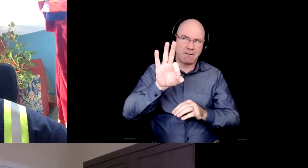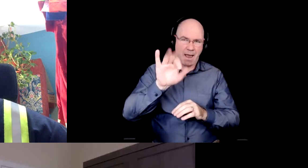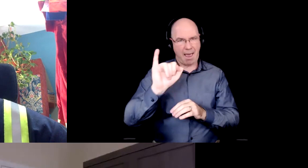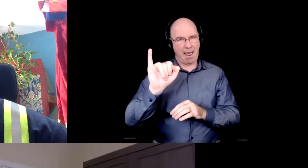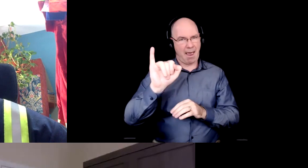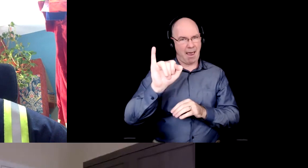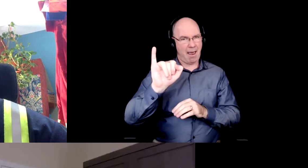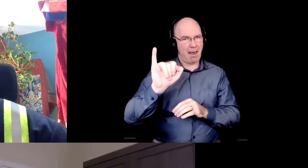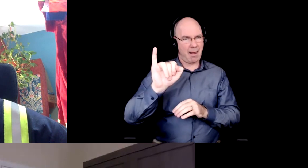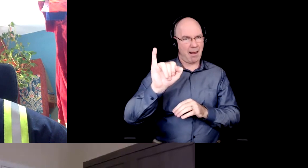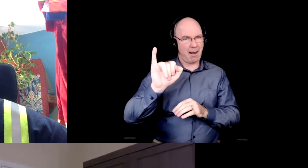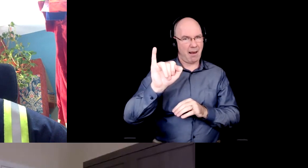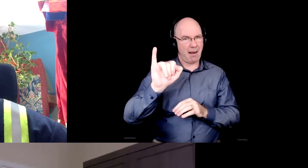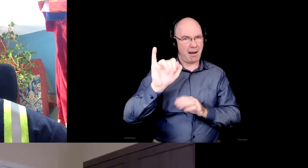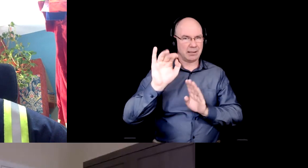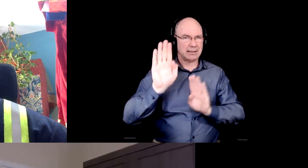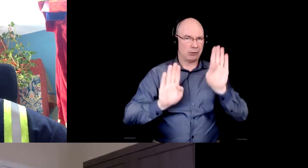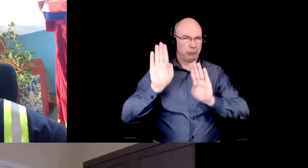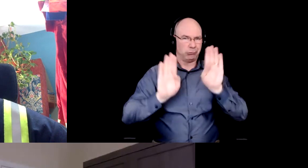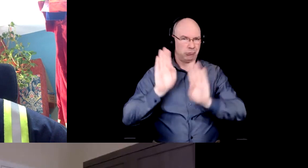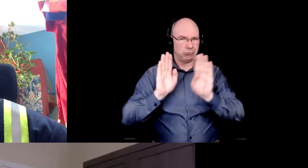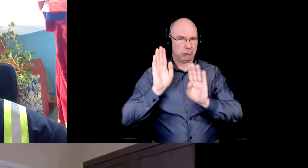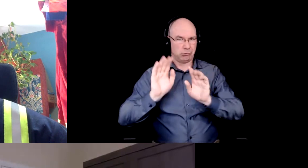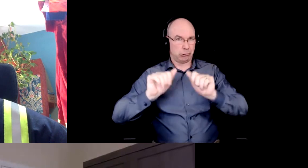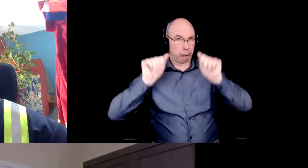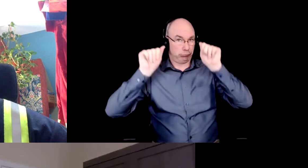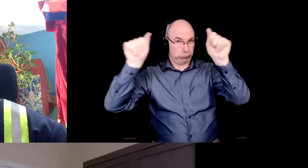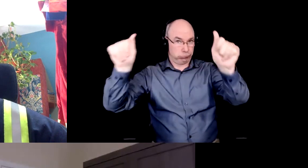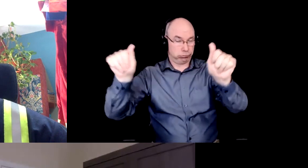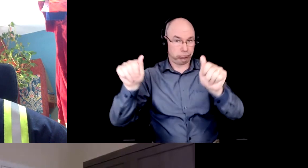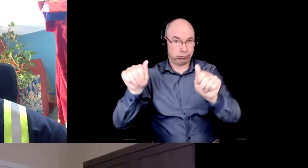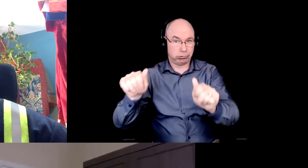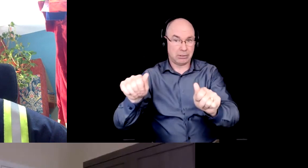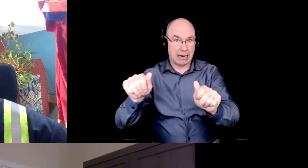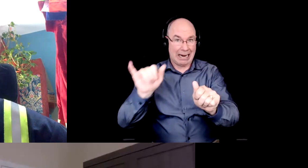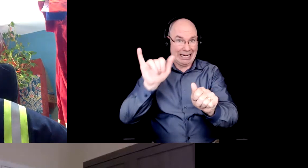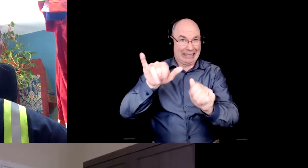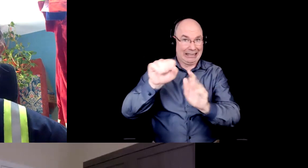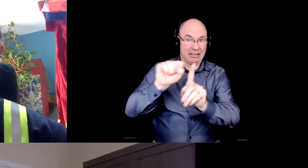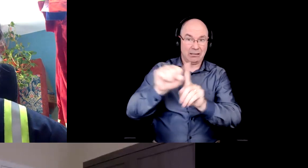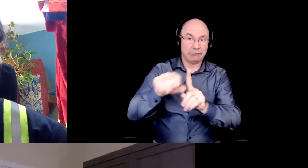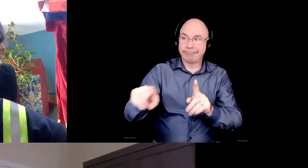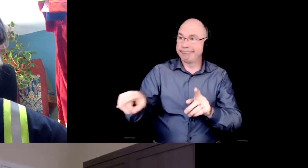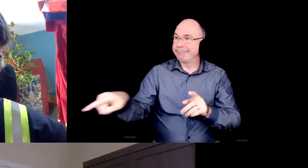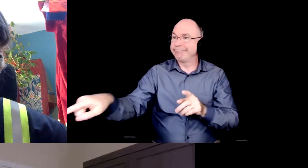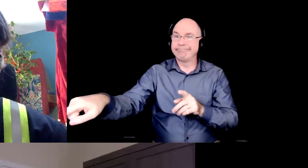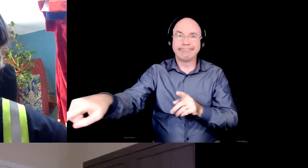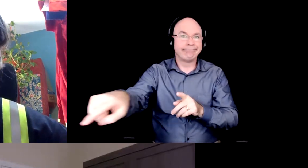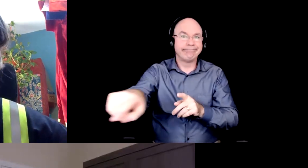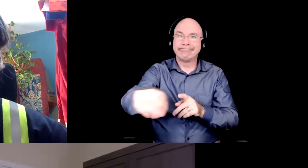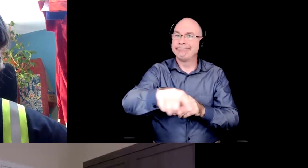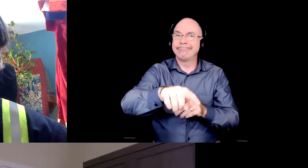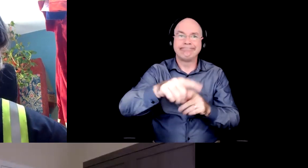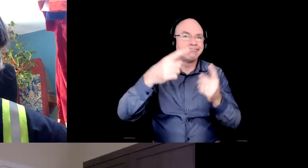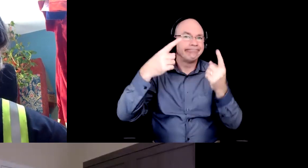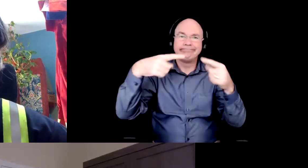RFI. So we tried to put out a tender, and what worked in that particular case, there were no successful companies that were able